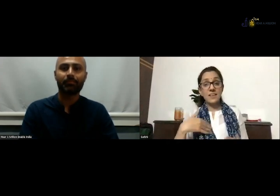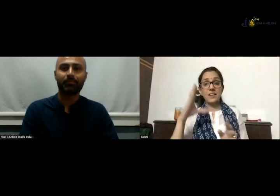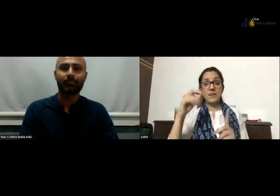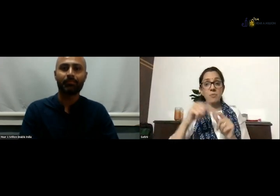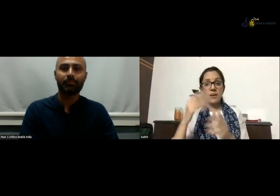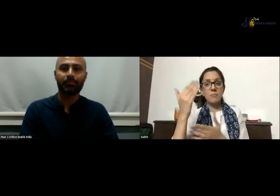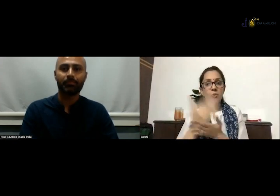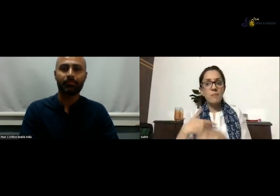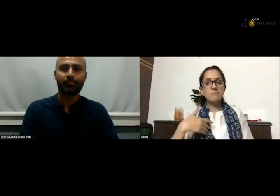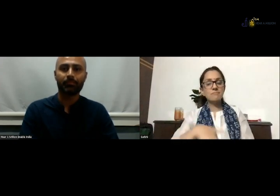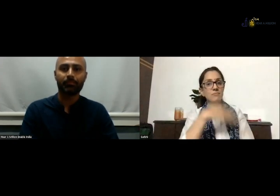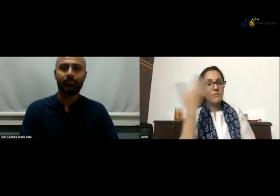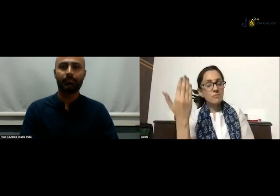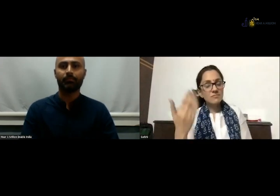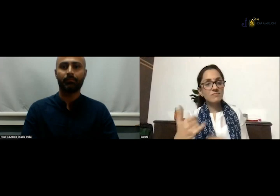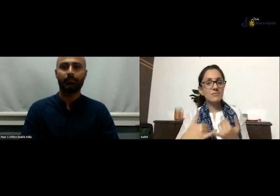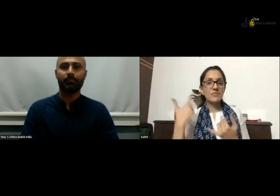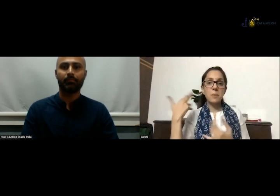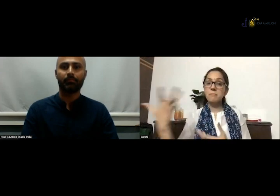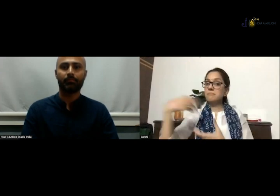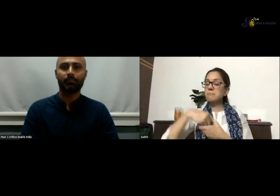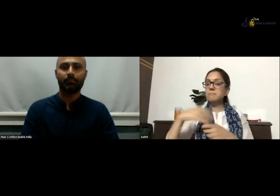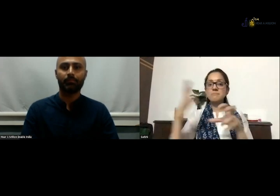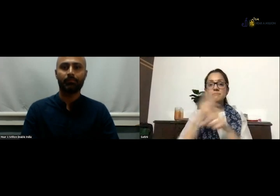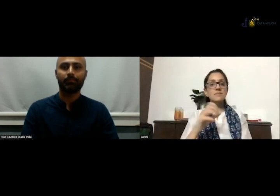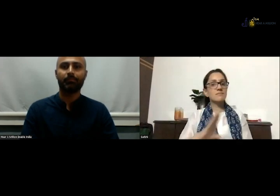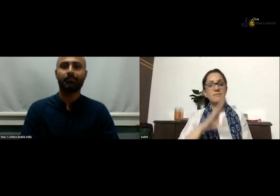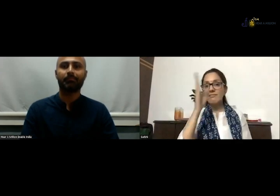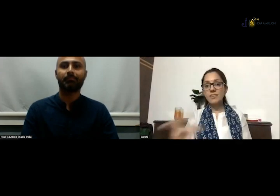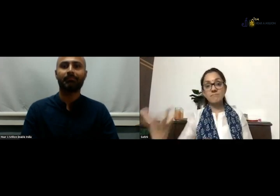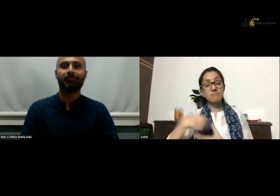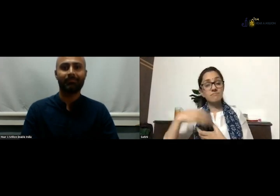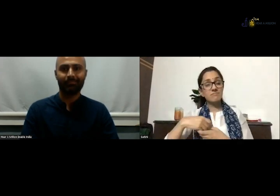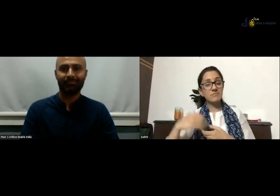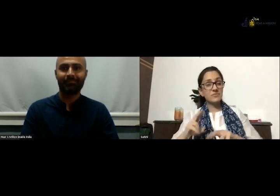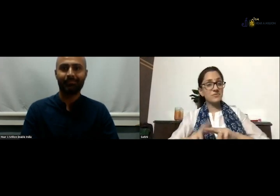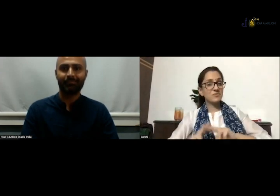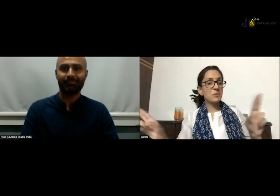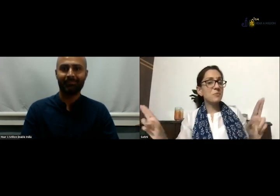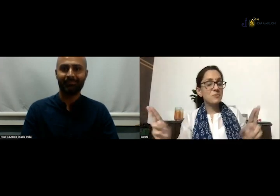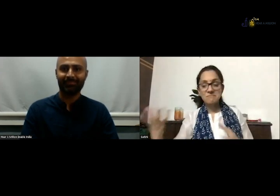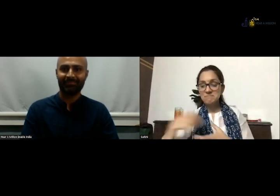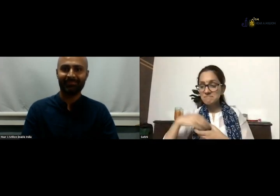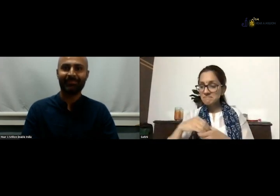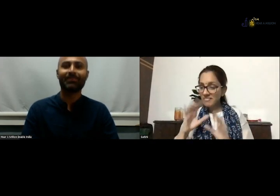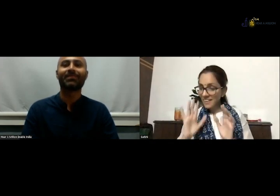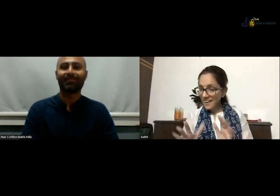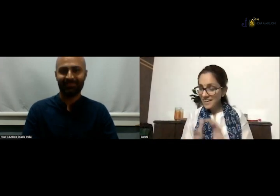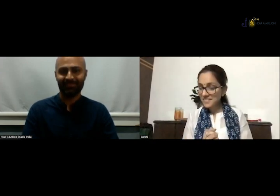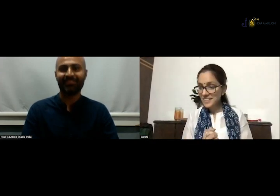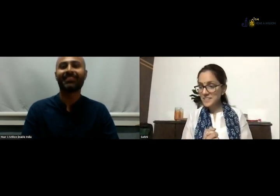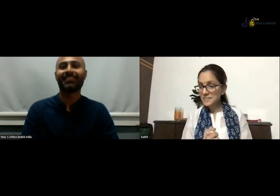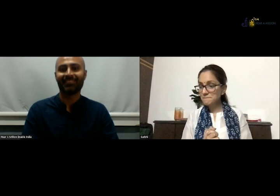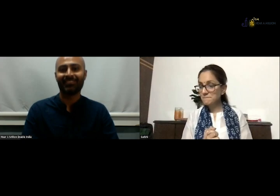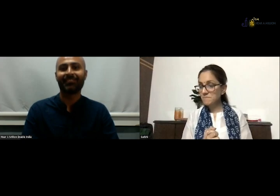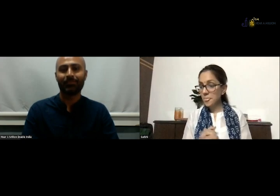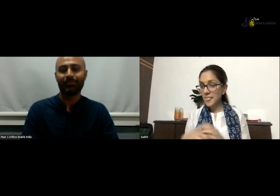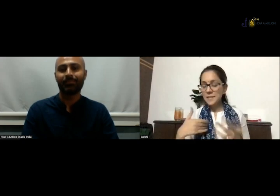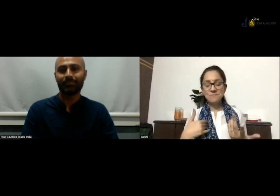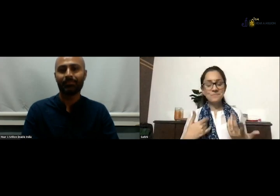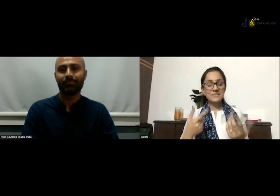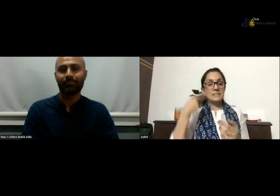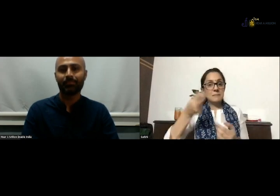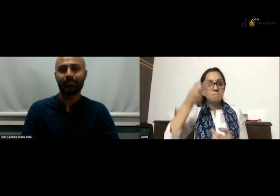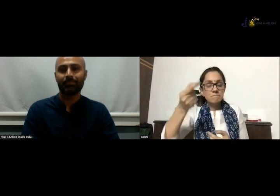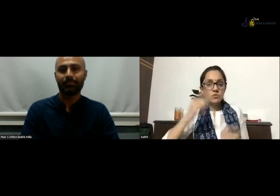Yes. And any time when we hosted Coda India program, then she always used to come